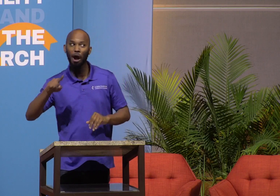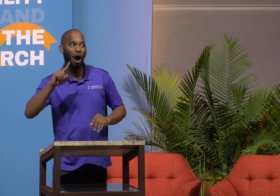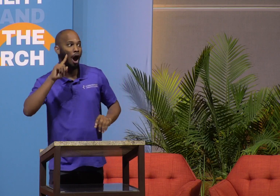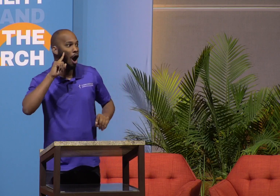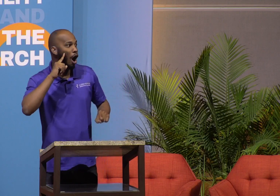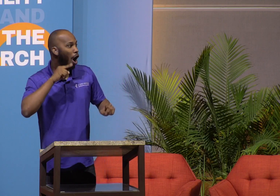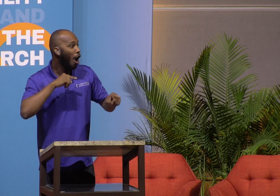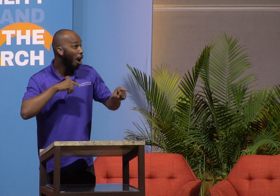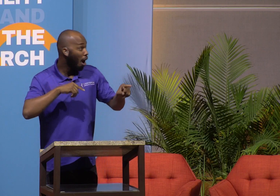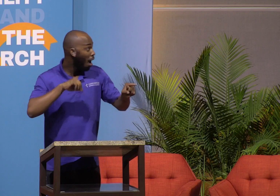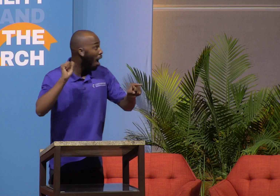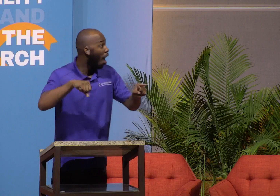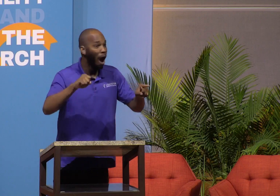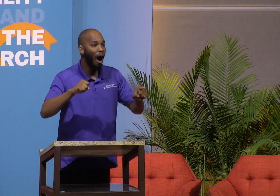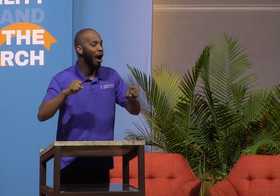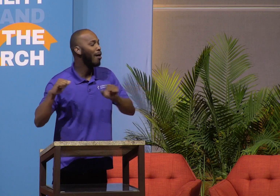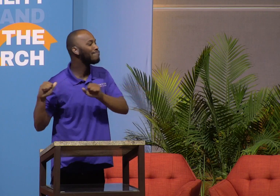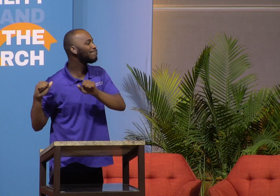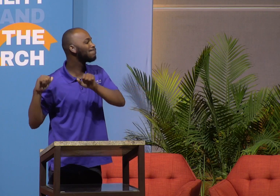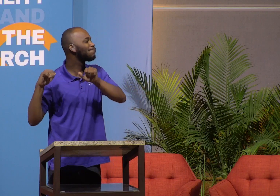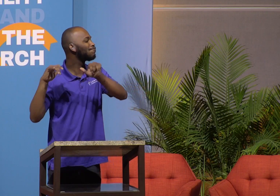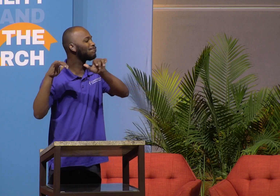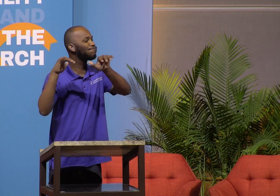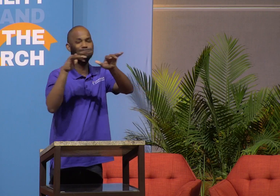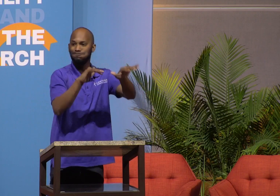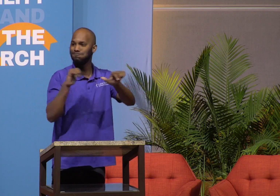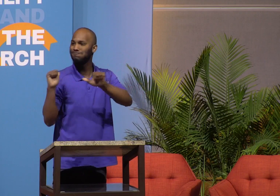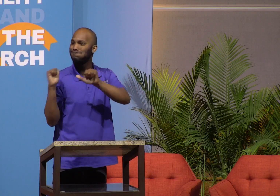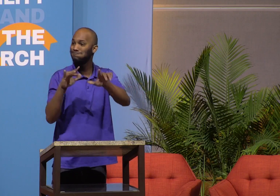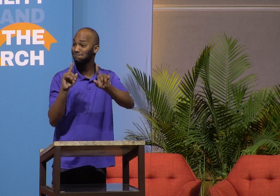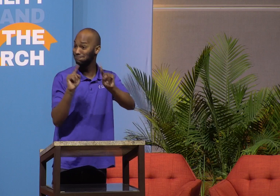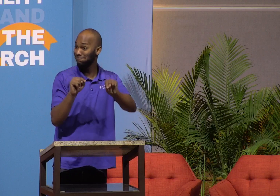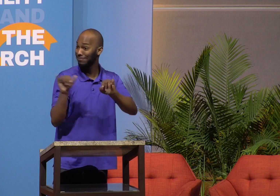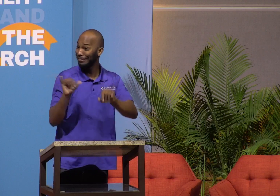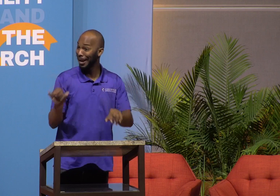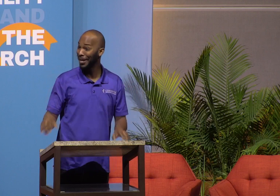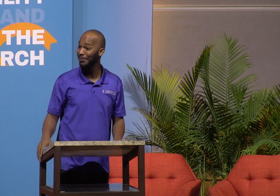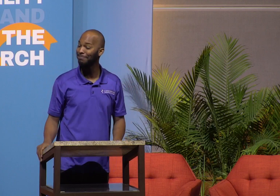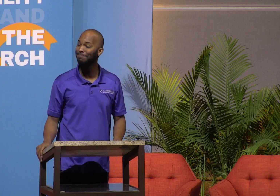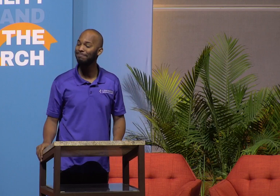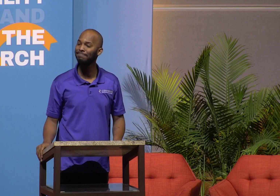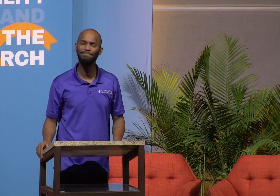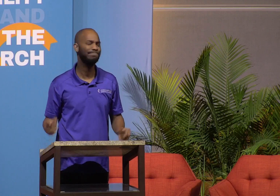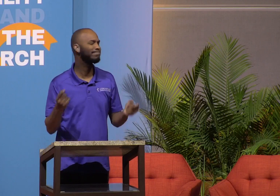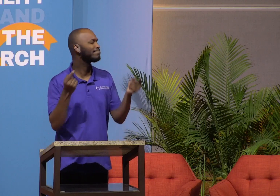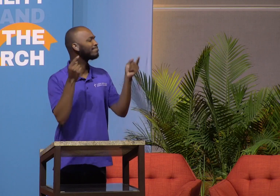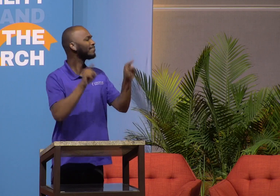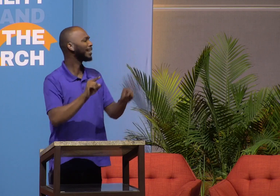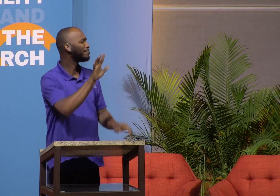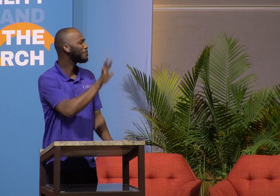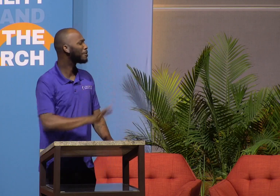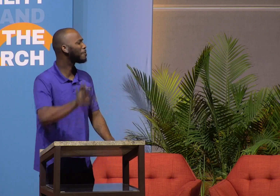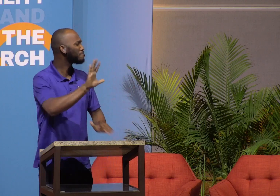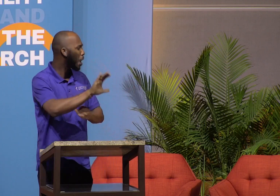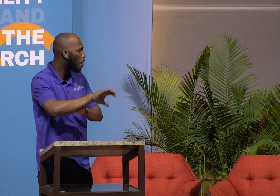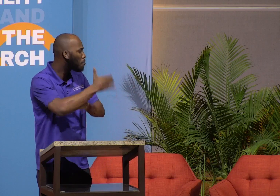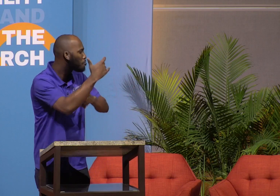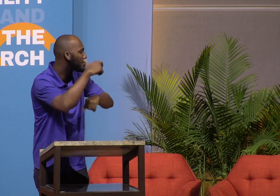my friends would interpret. And then that actually spread within the deaf community. And so we had a lot of deaf community